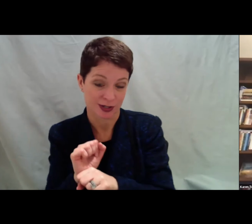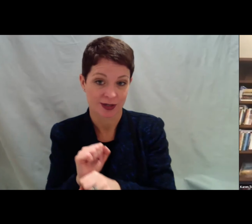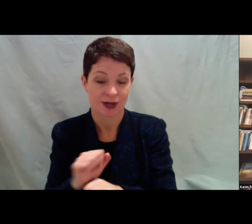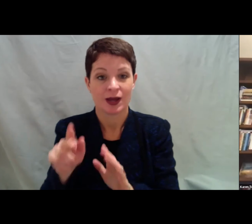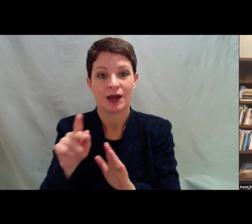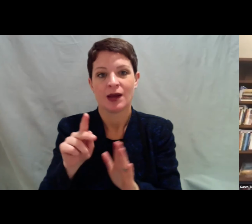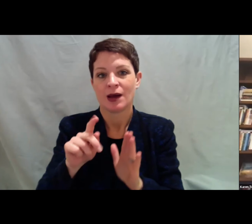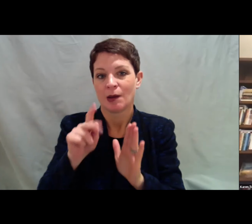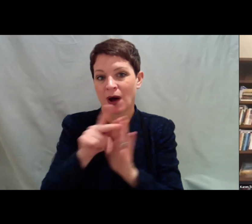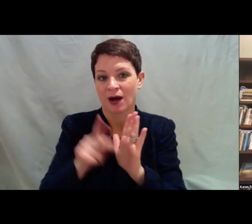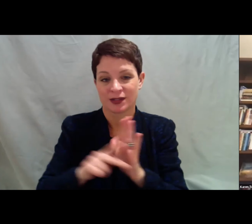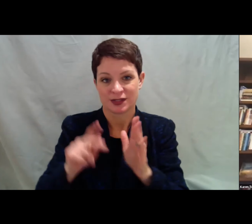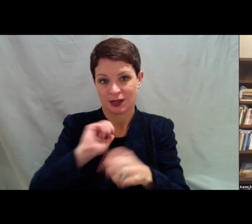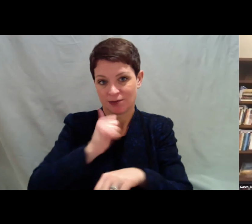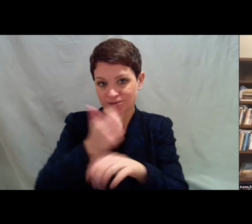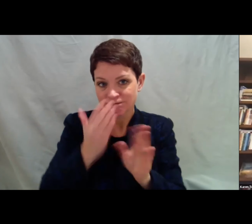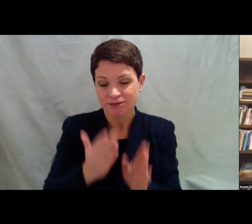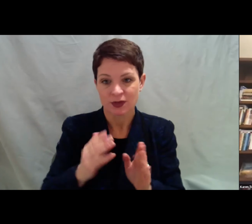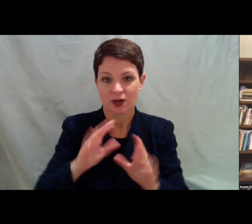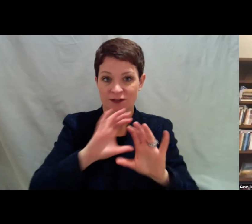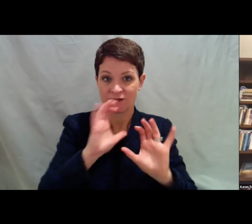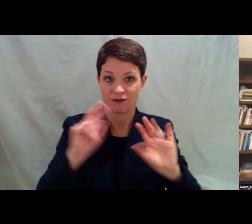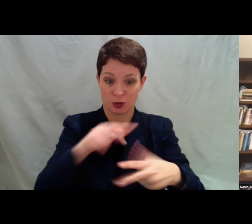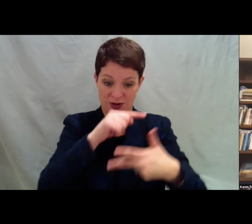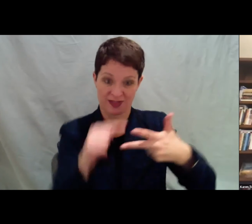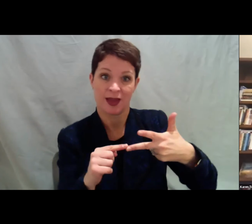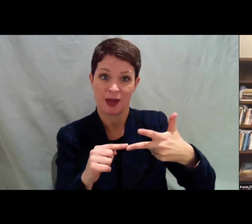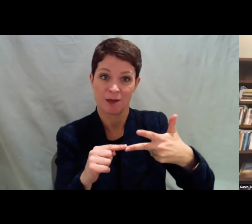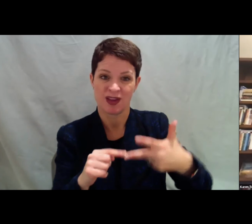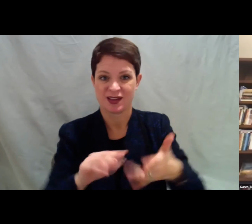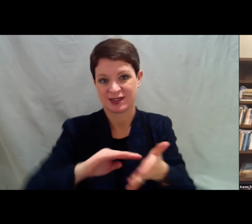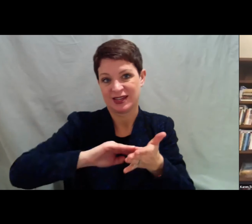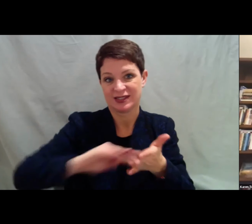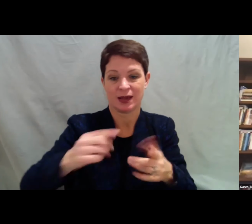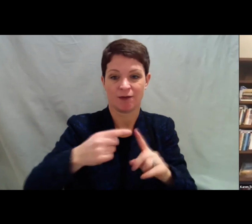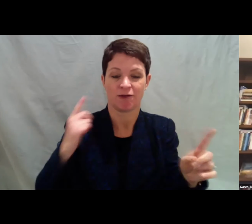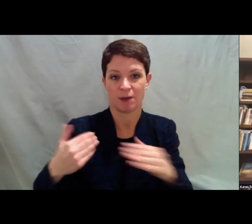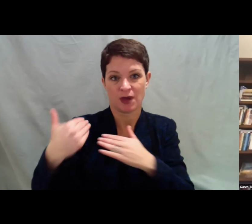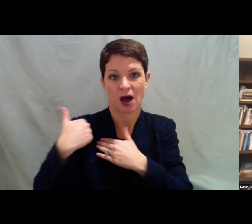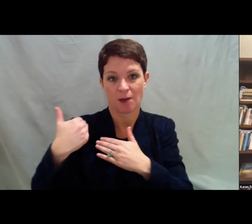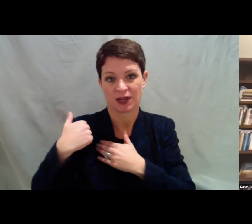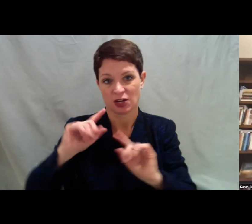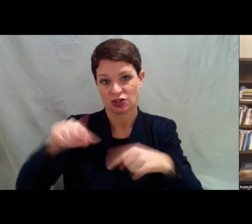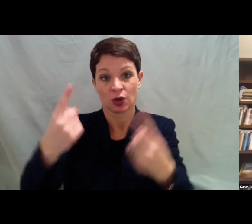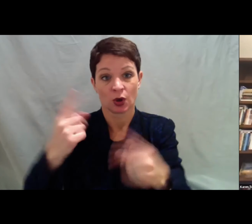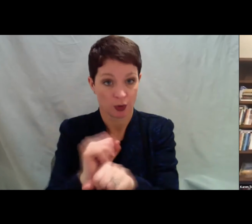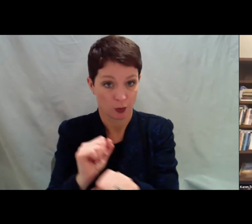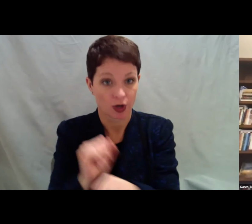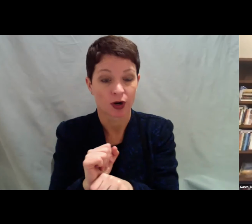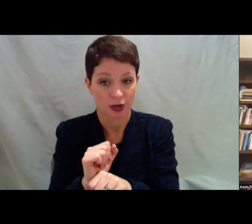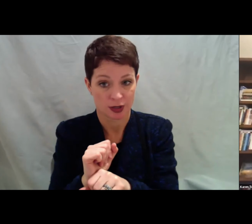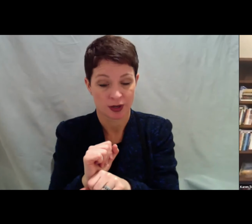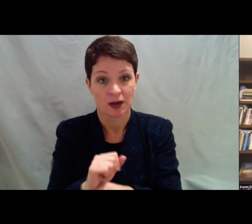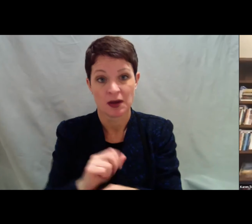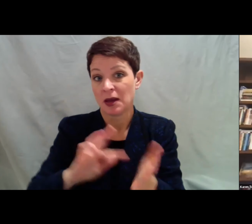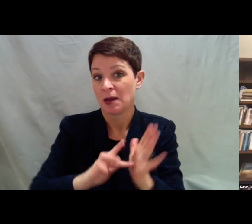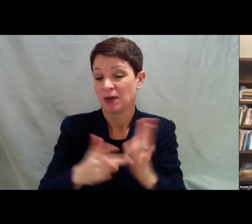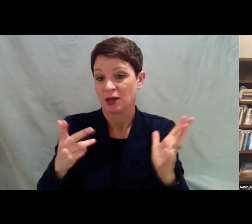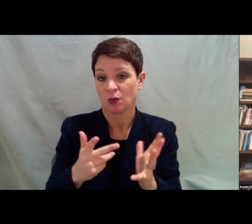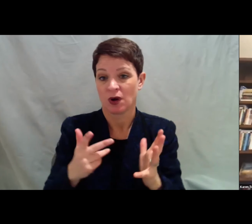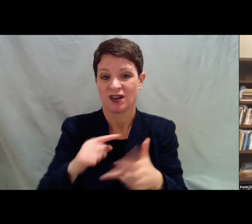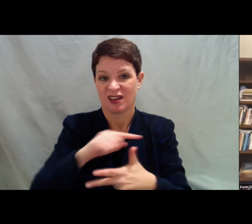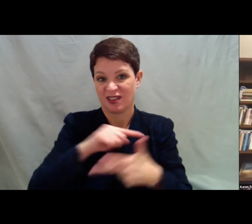Policymakers viewed people in these categories as essentially exempt from the obligation of working and therefore worthy of